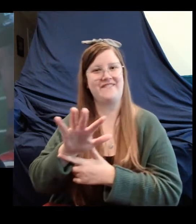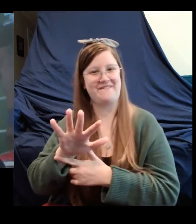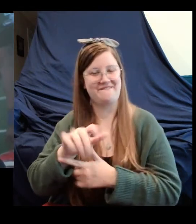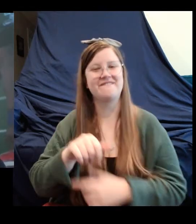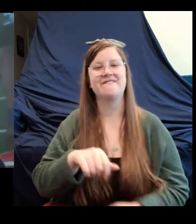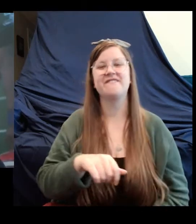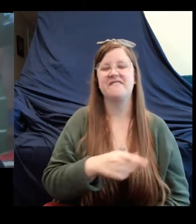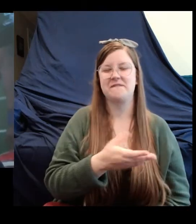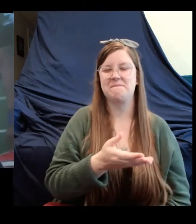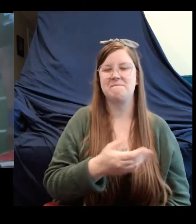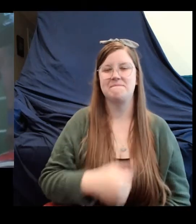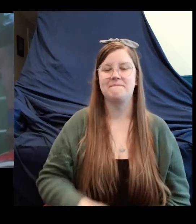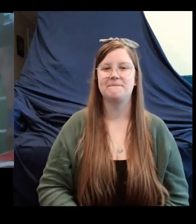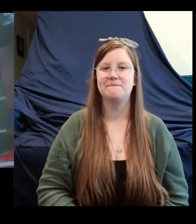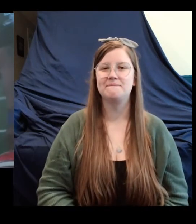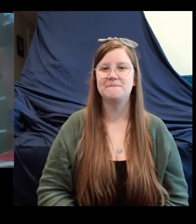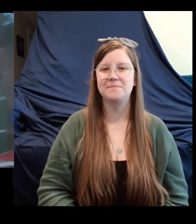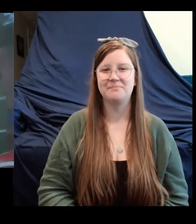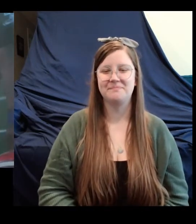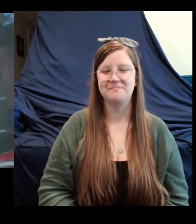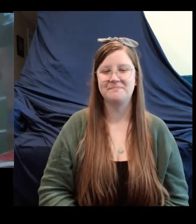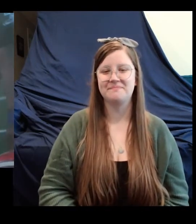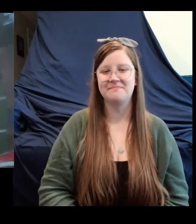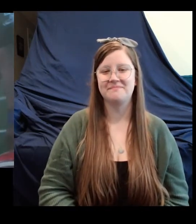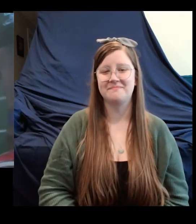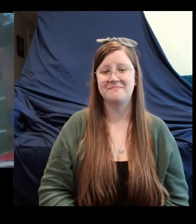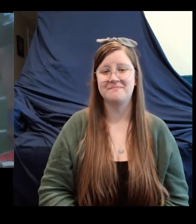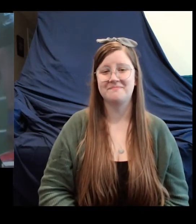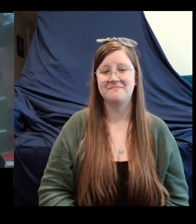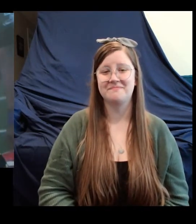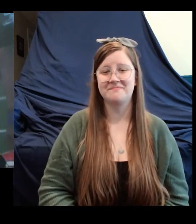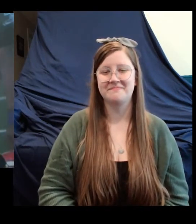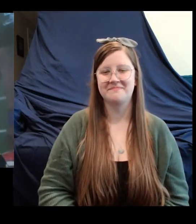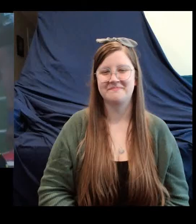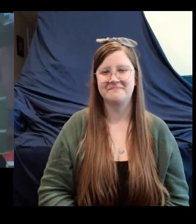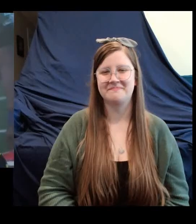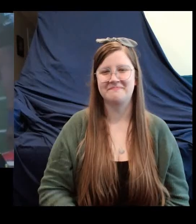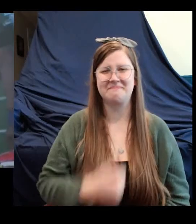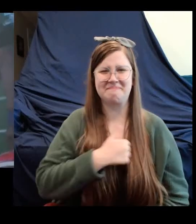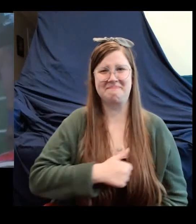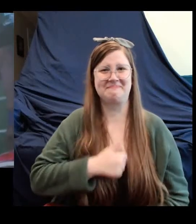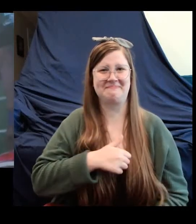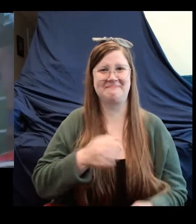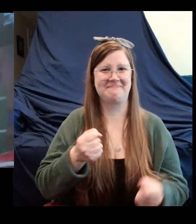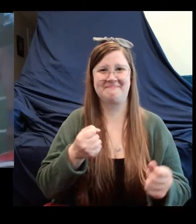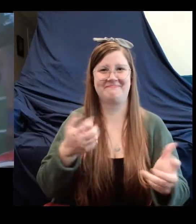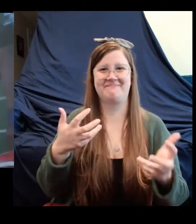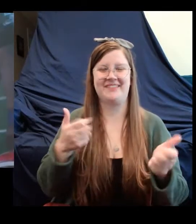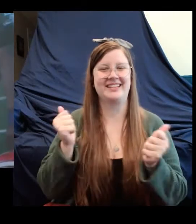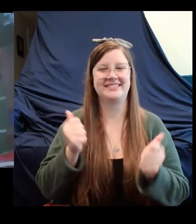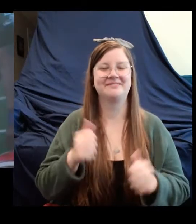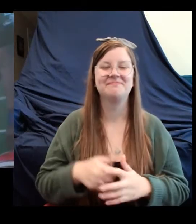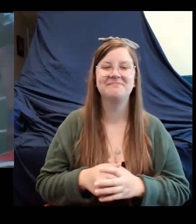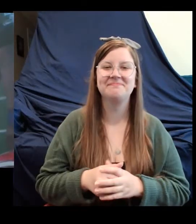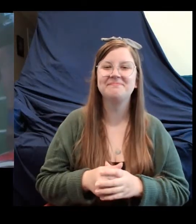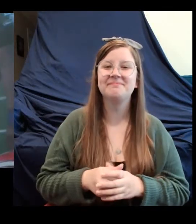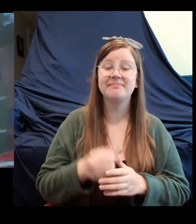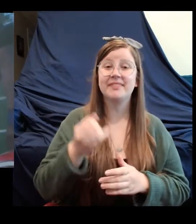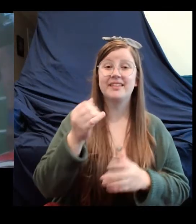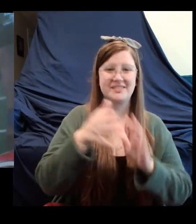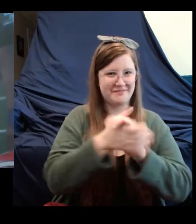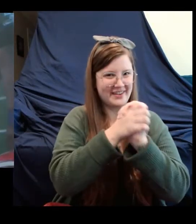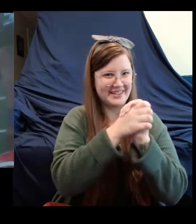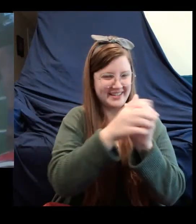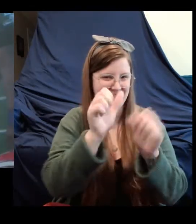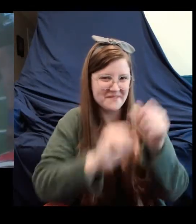Audrey Gibson, and Secretary Malia Gilbert. Congratulations to all of you. Now, if you're still interested in being part of leadership, you can